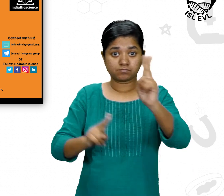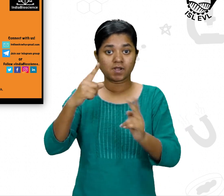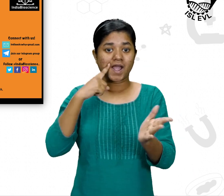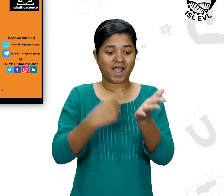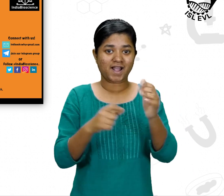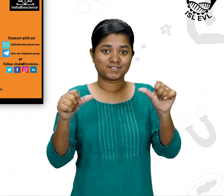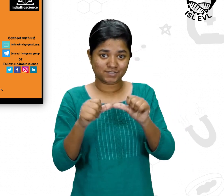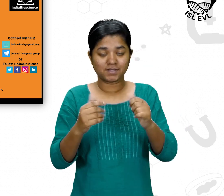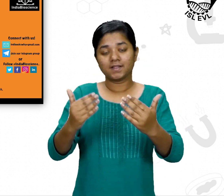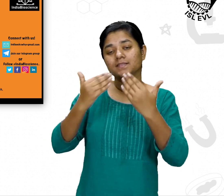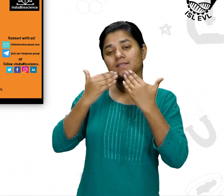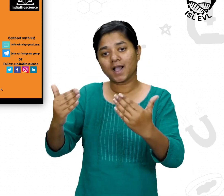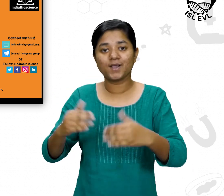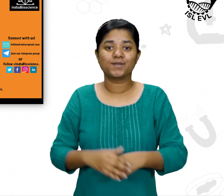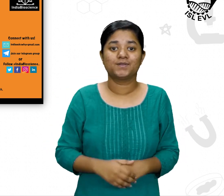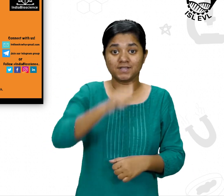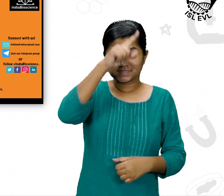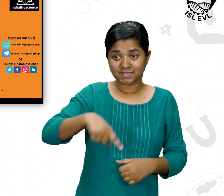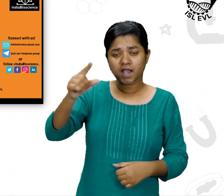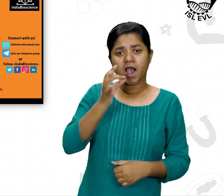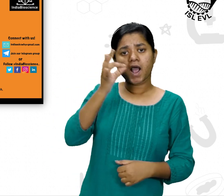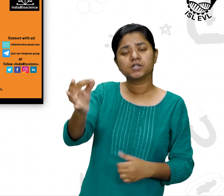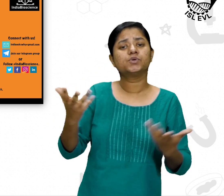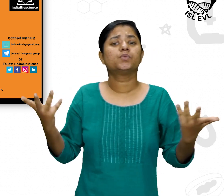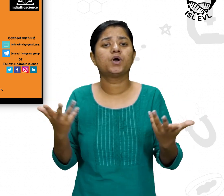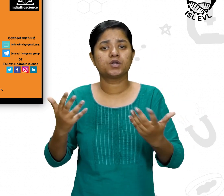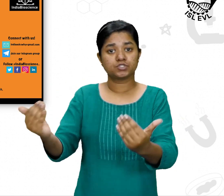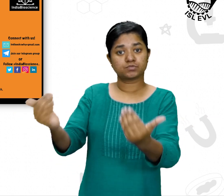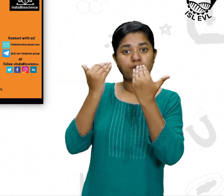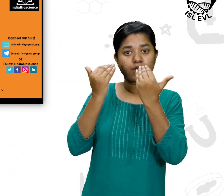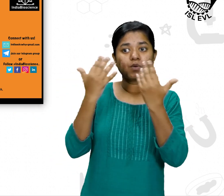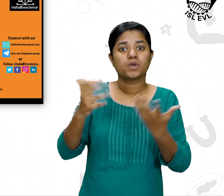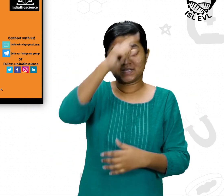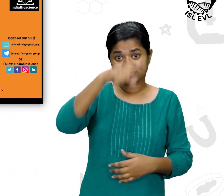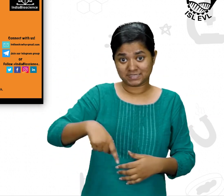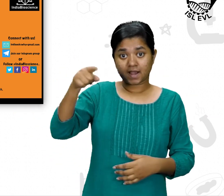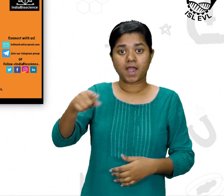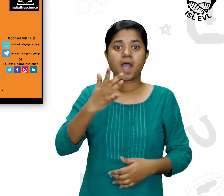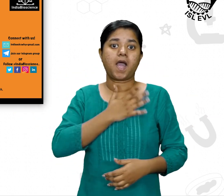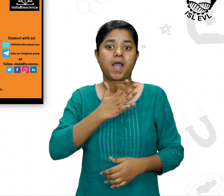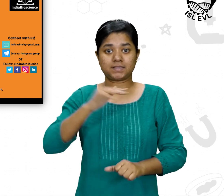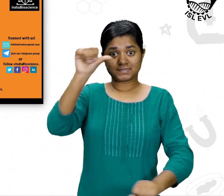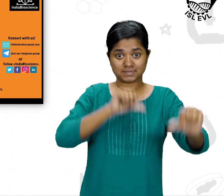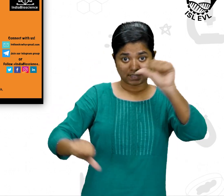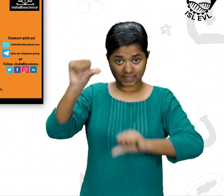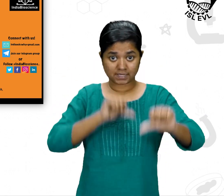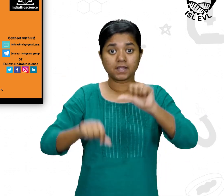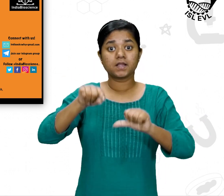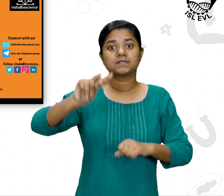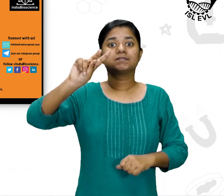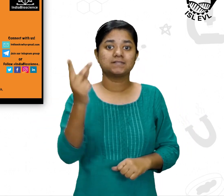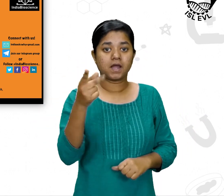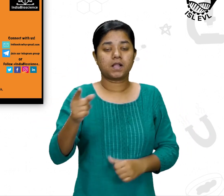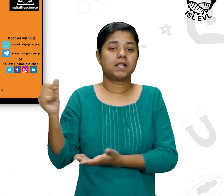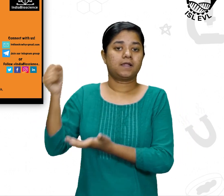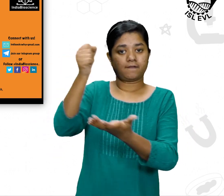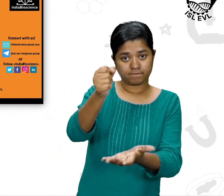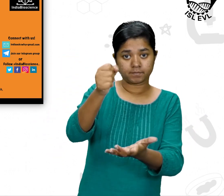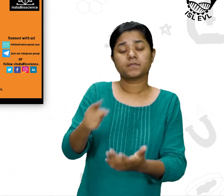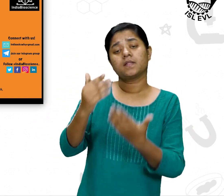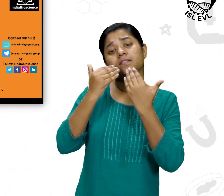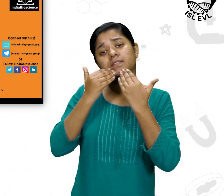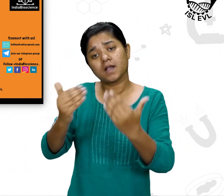Hegde and Ira Zivu edited this episode of the podcast. India Asks Why is sponsored by India Bioscience's second outreach